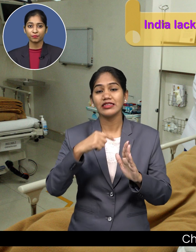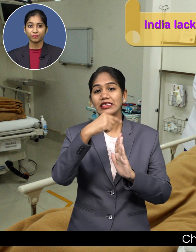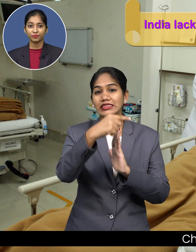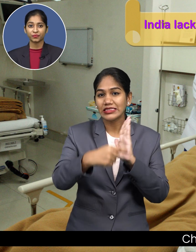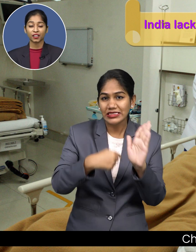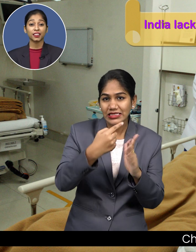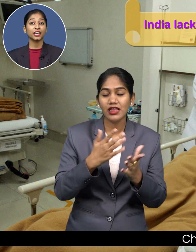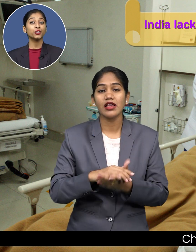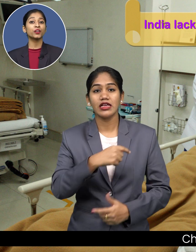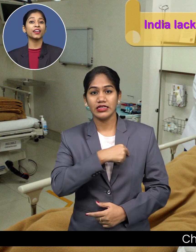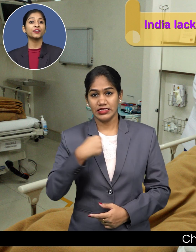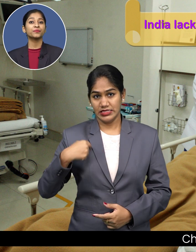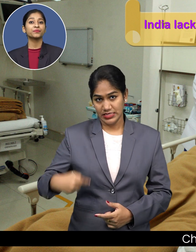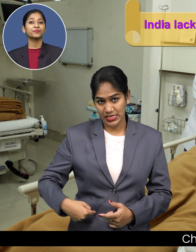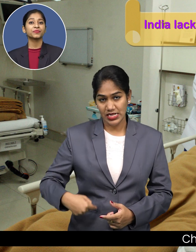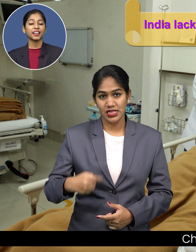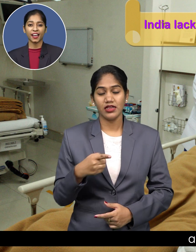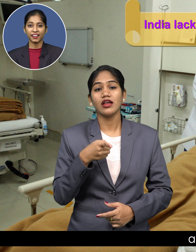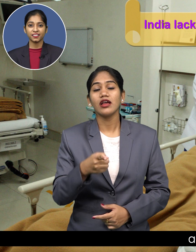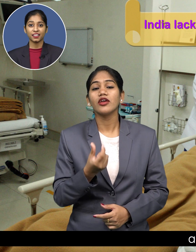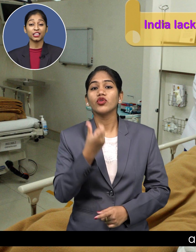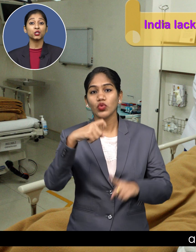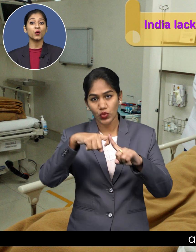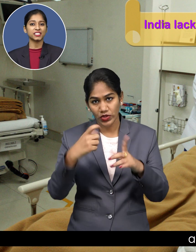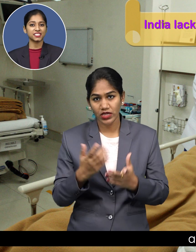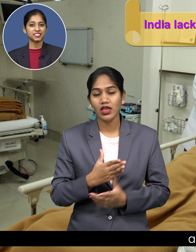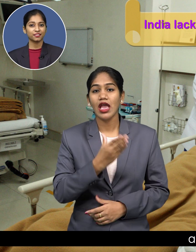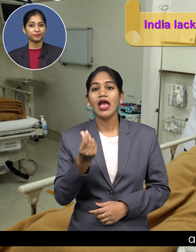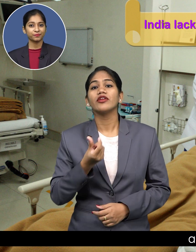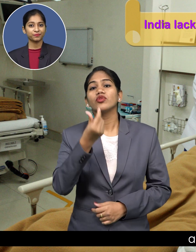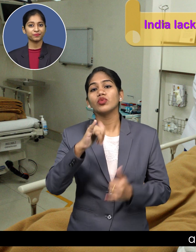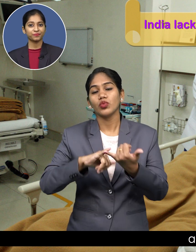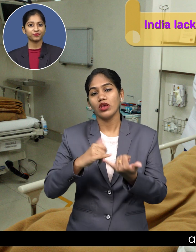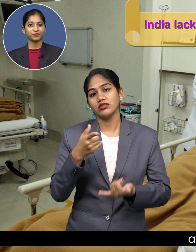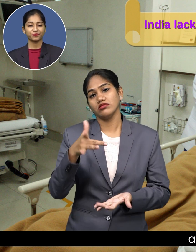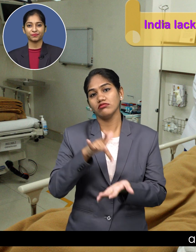China, the UK and the US.